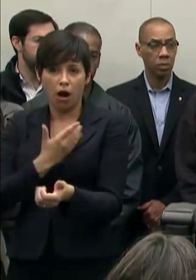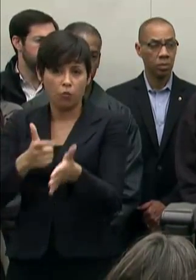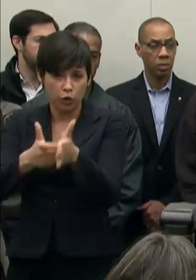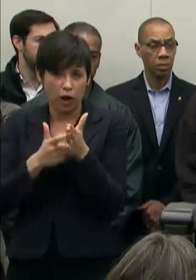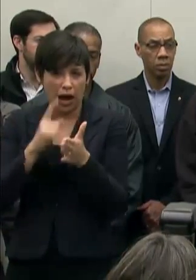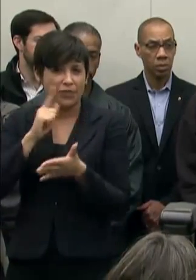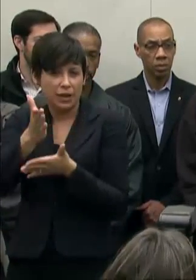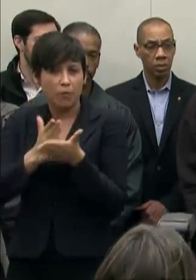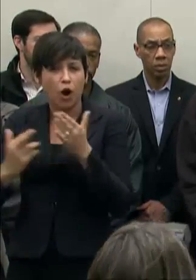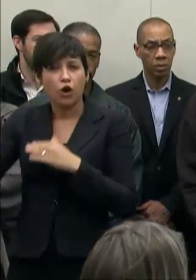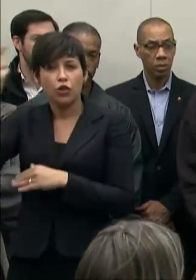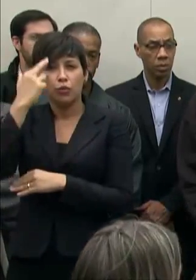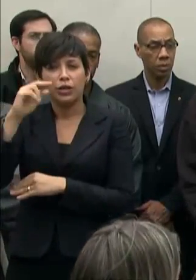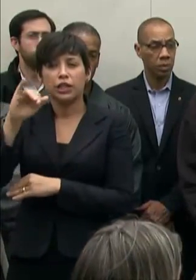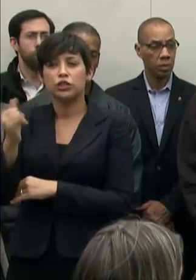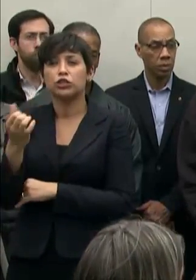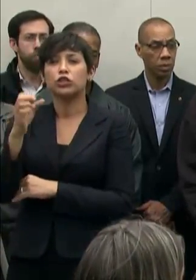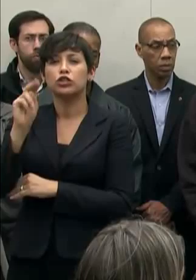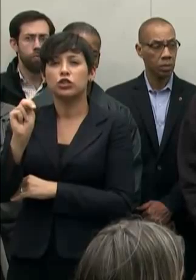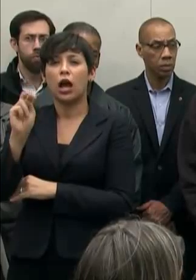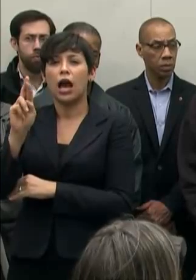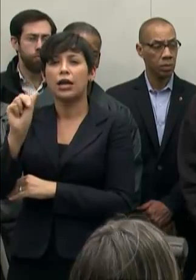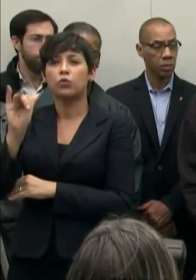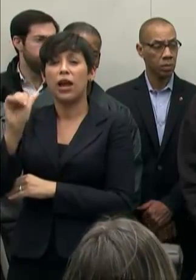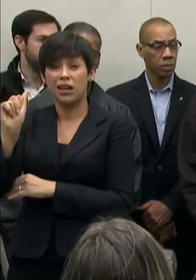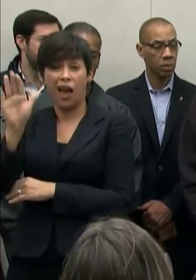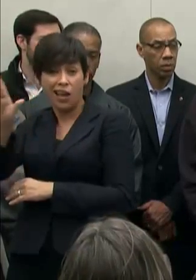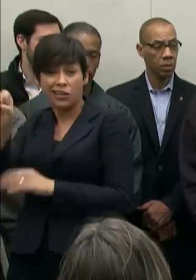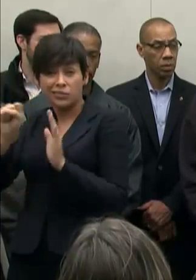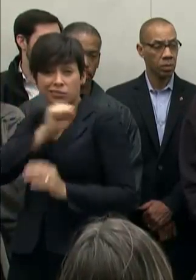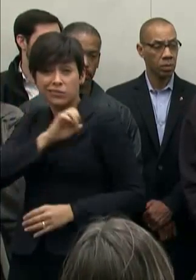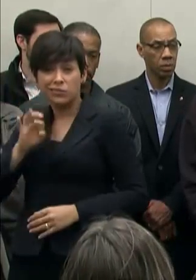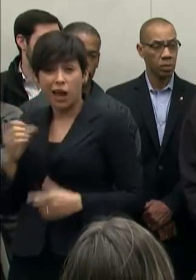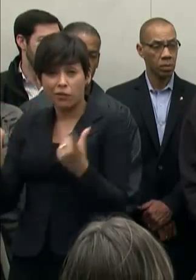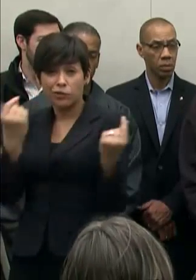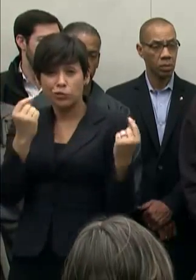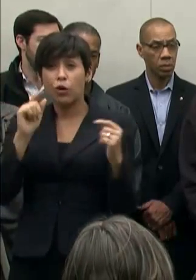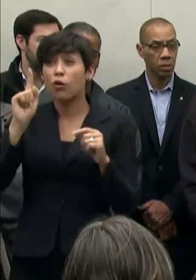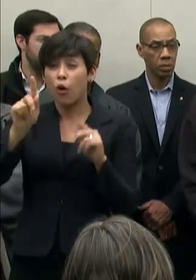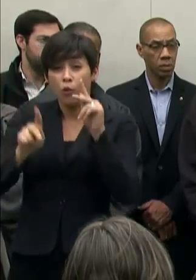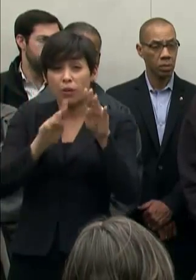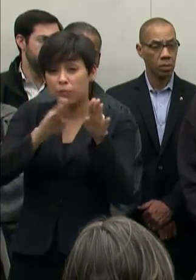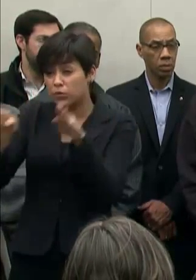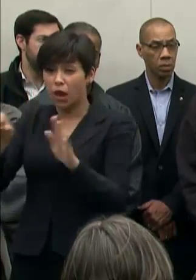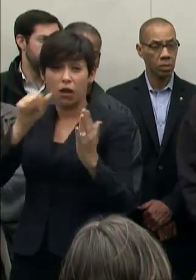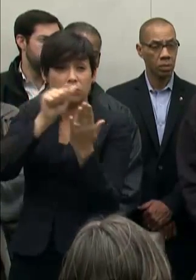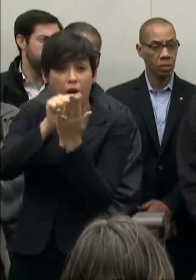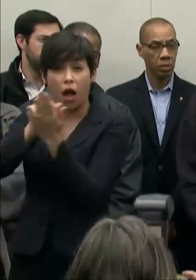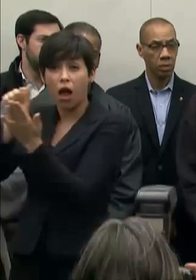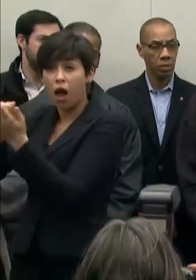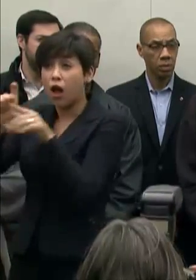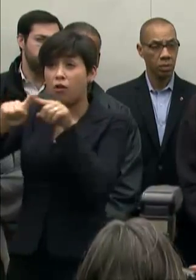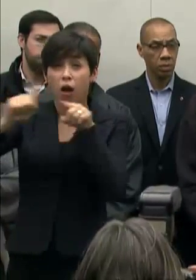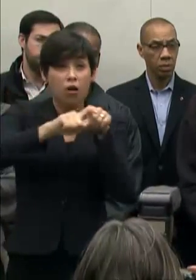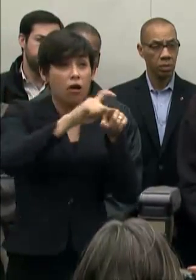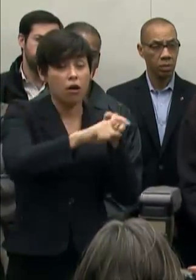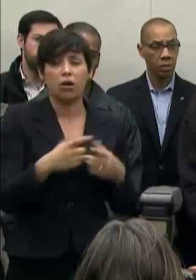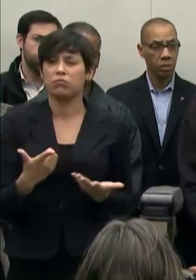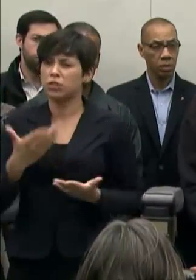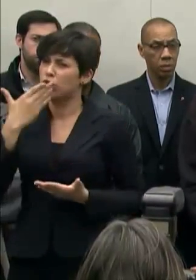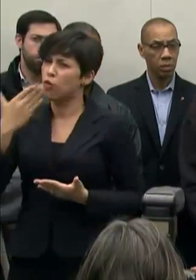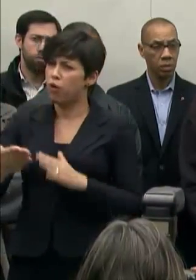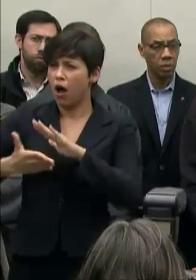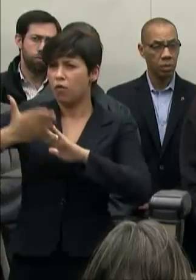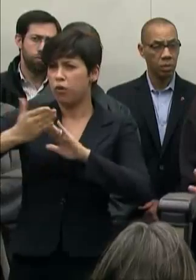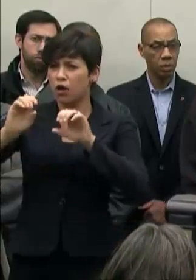that John Rea and his staff knocked on every door, made phone calls, did everything they possibly could. It's a well-run